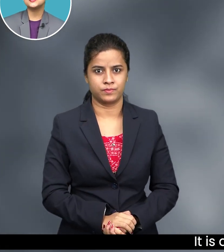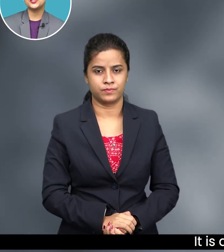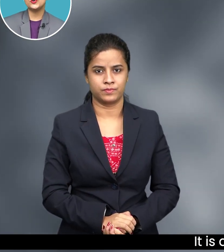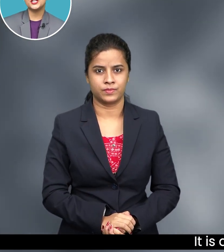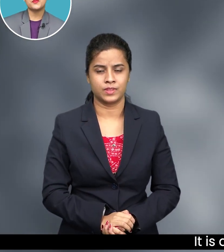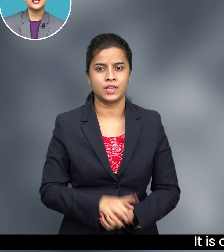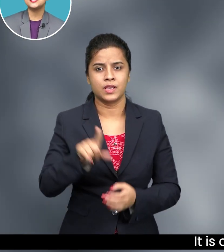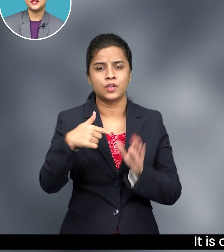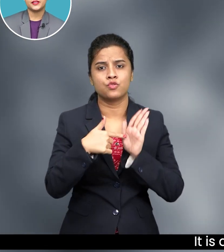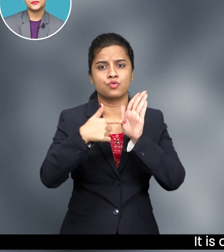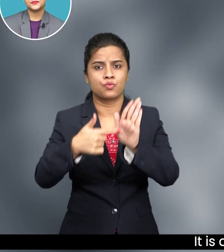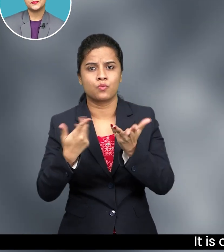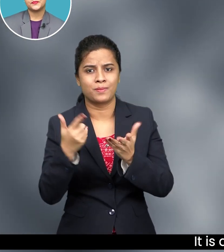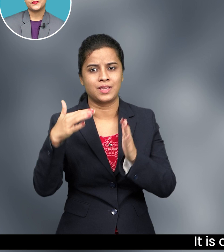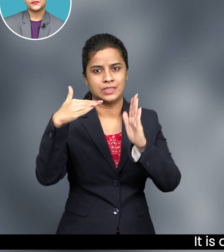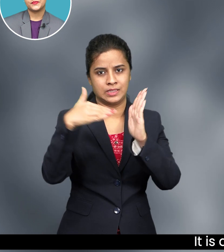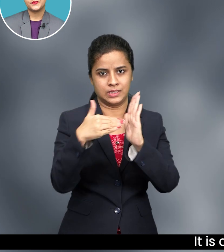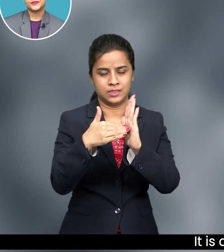It is denoted by Z.